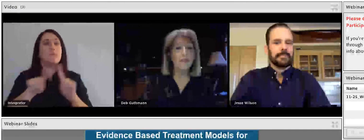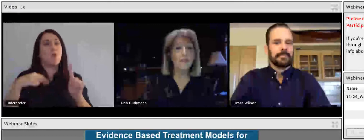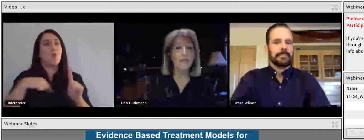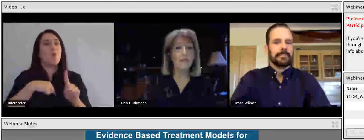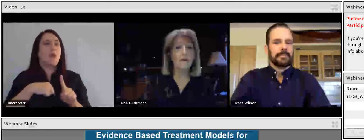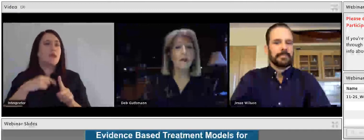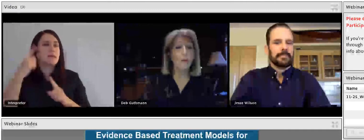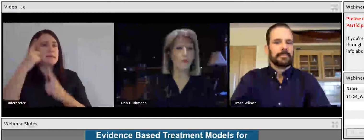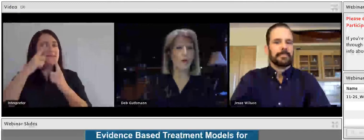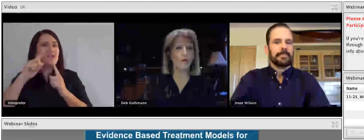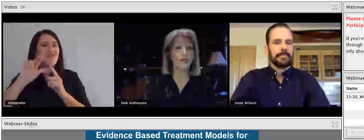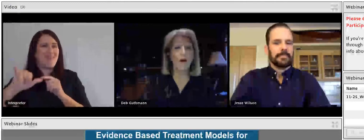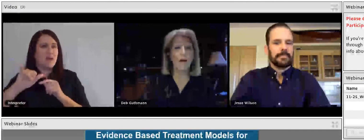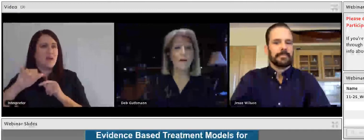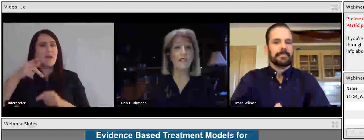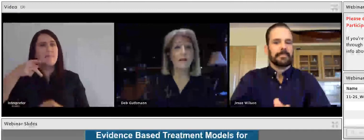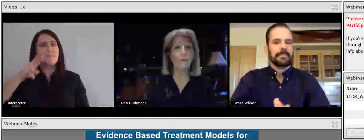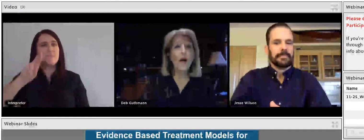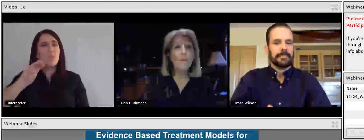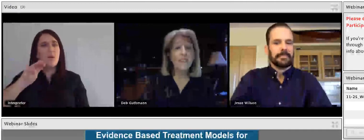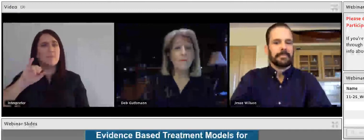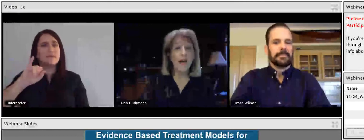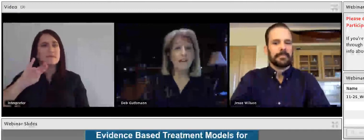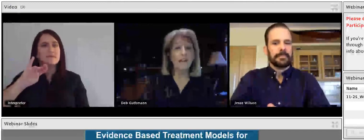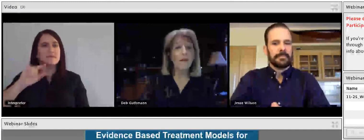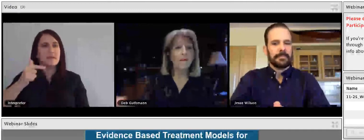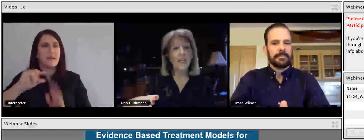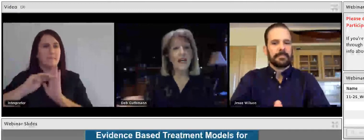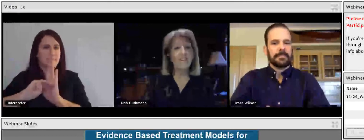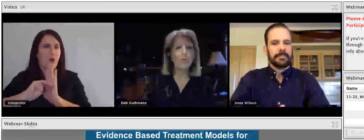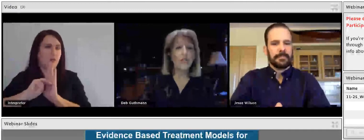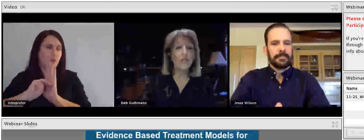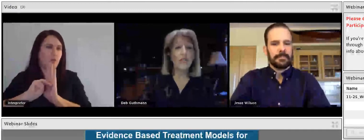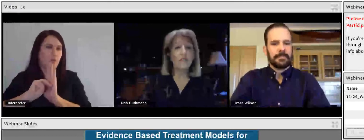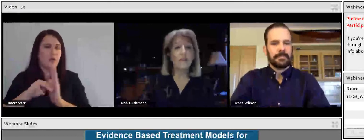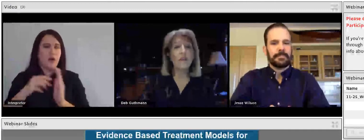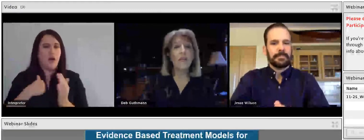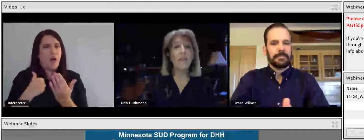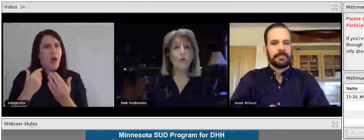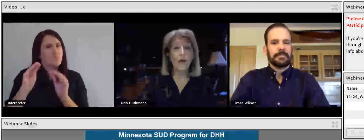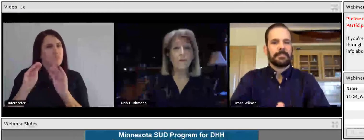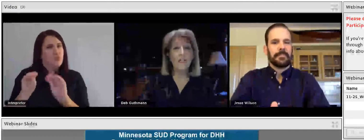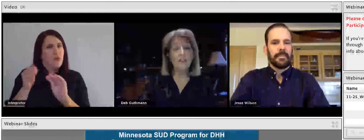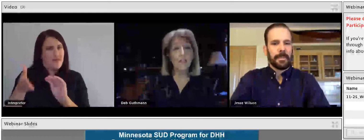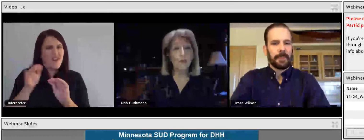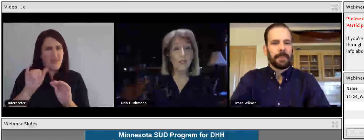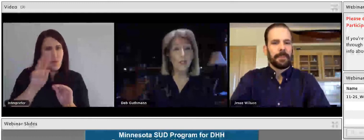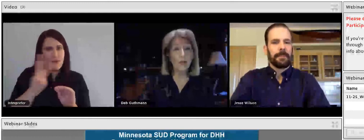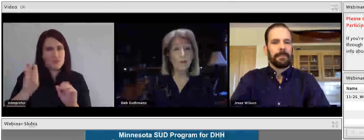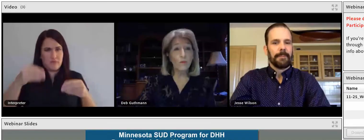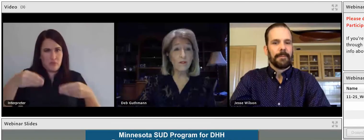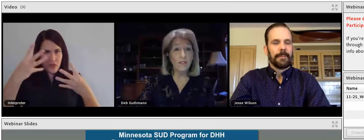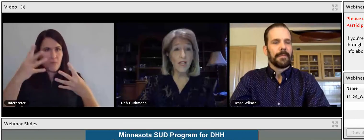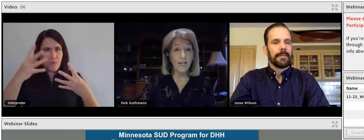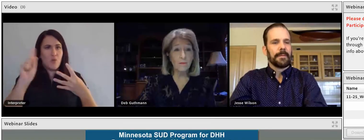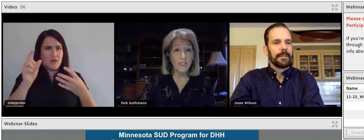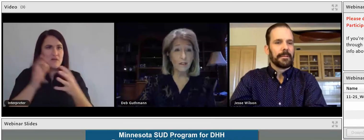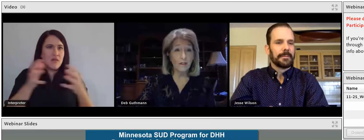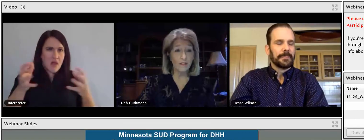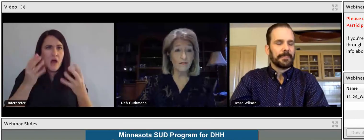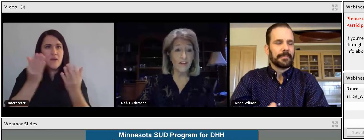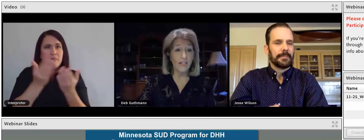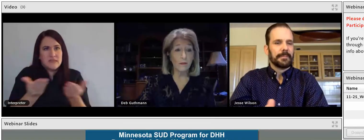consider a promising approach or promising model. And I've put here the website that you can go to where